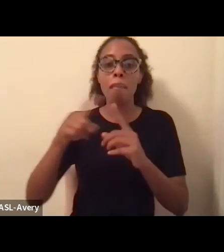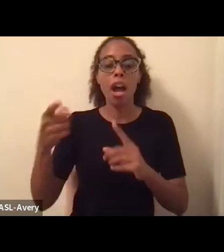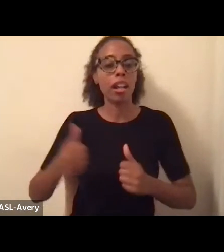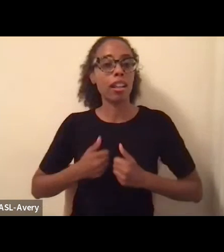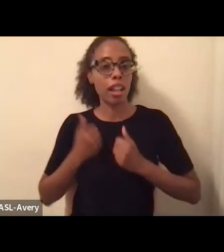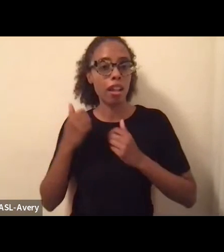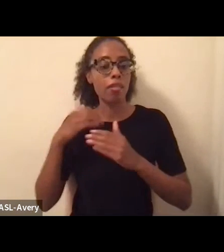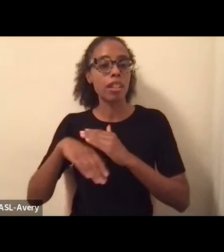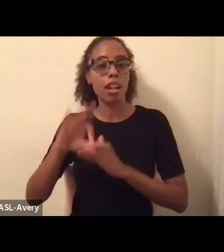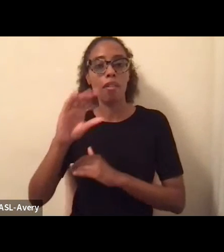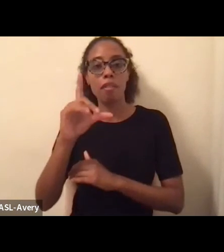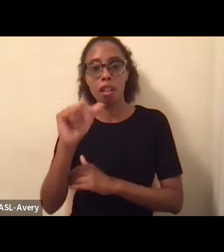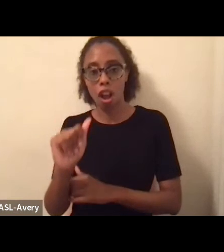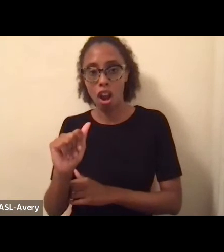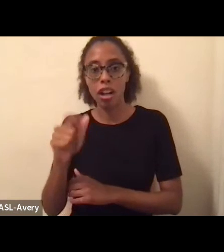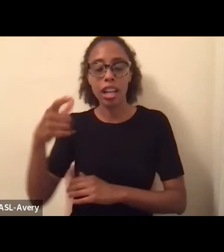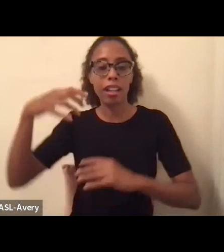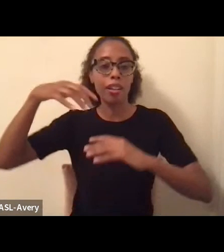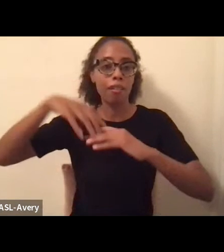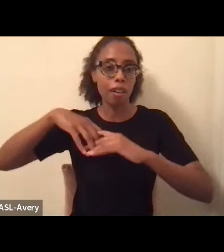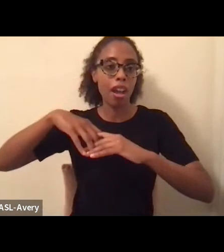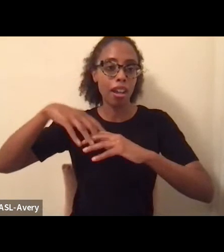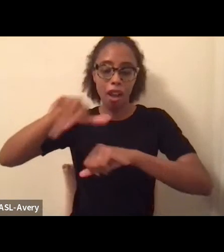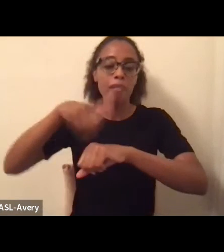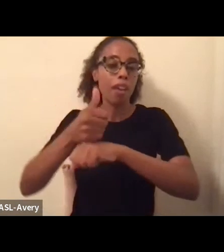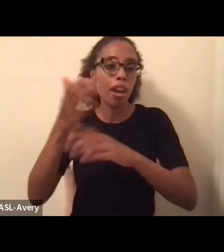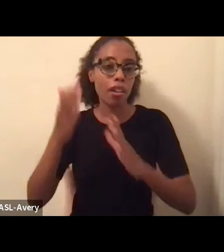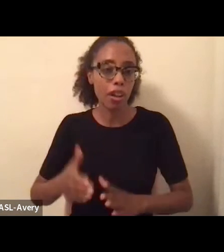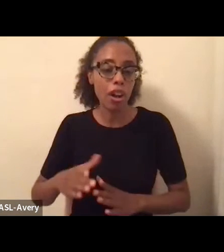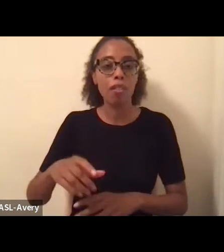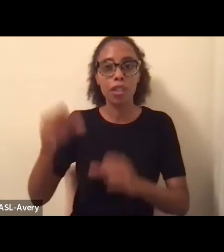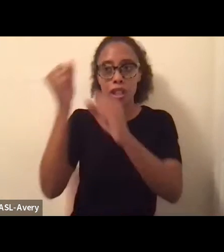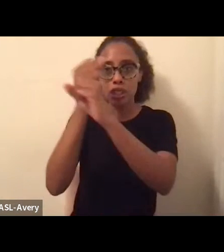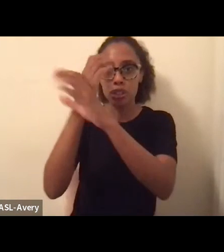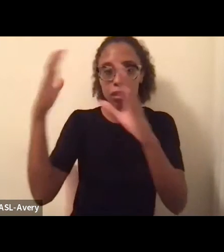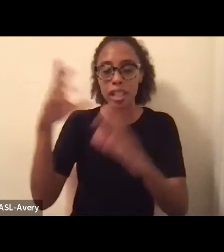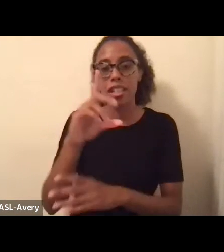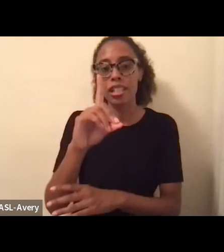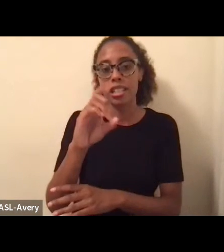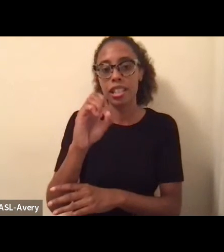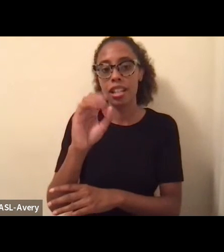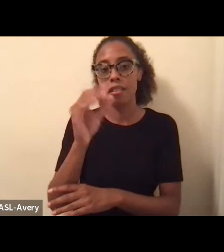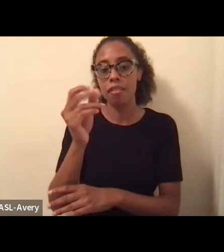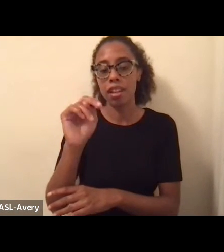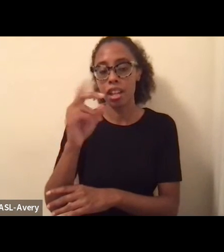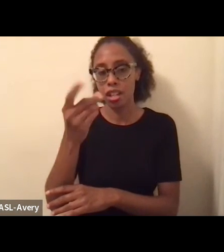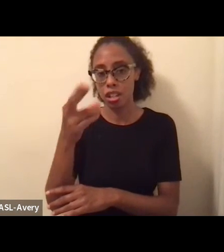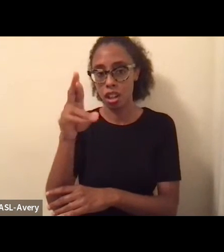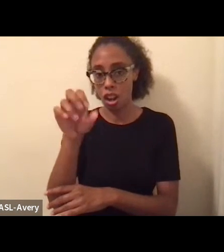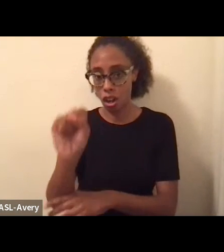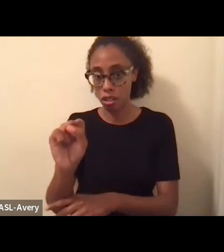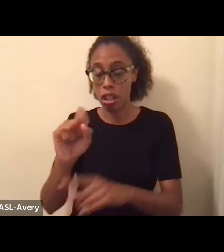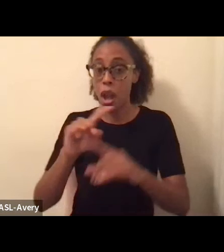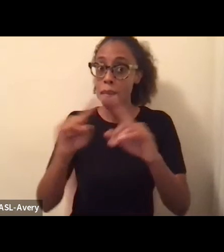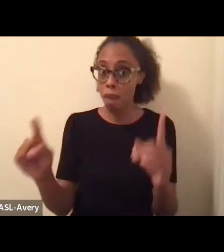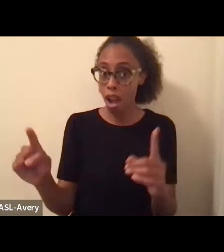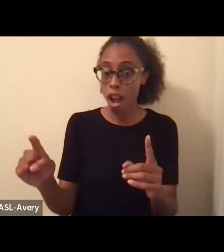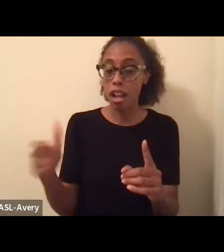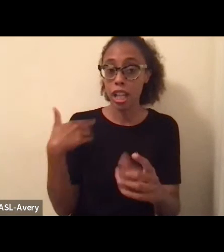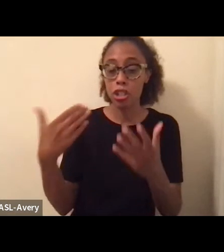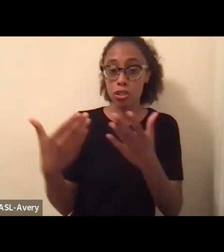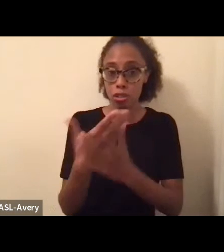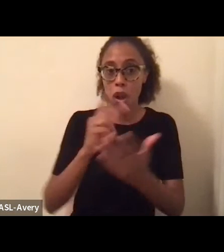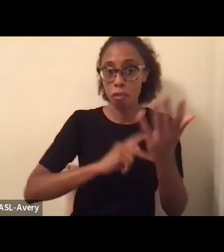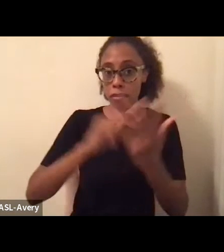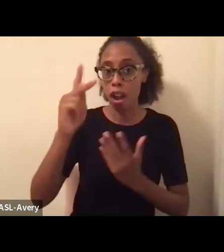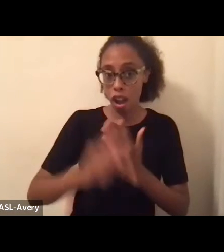his new organization is called Black Men Build. So I would love if you're around, to introduce you, but if you're not